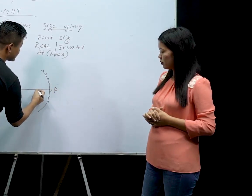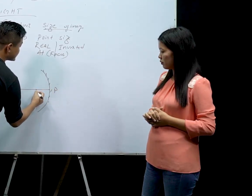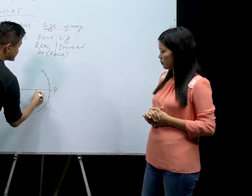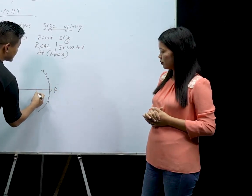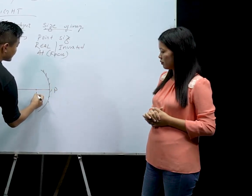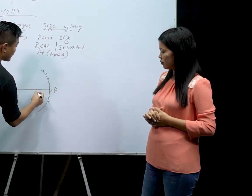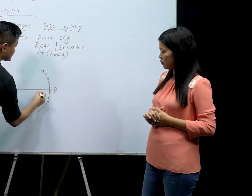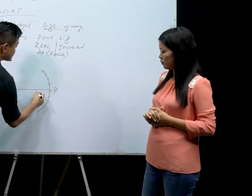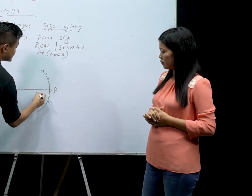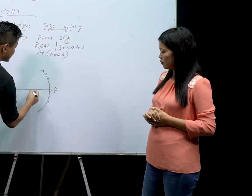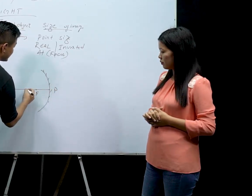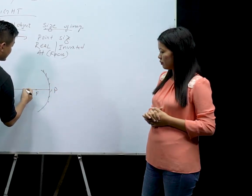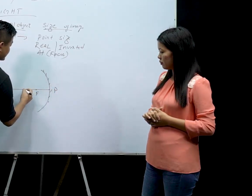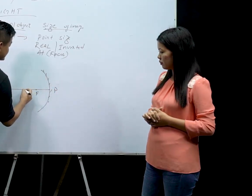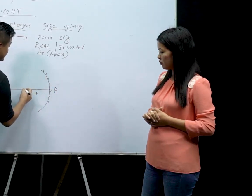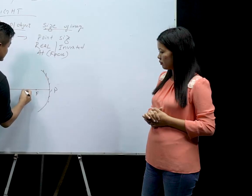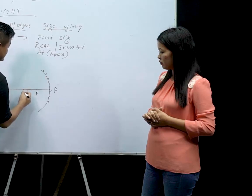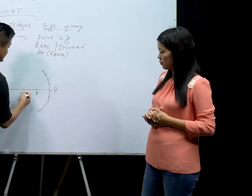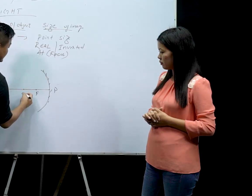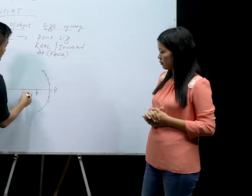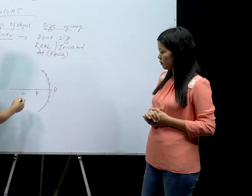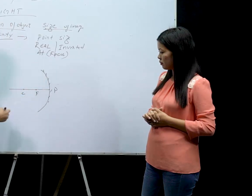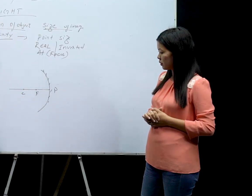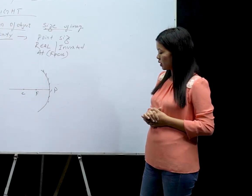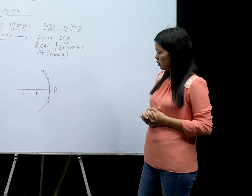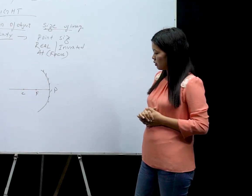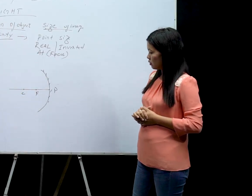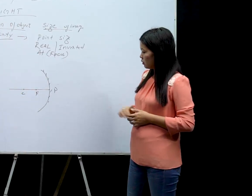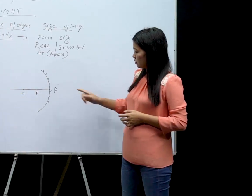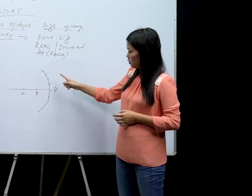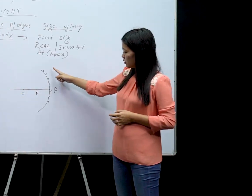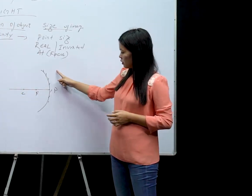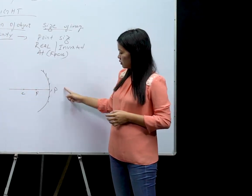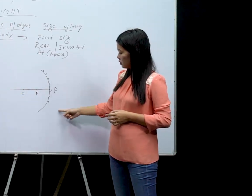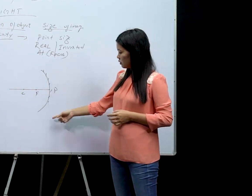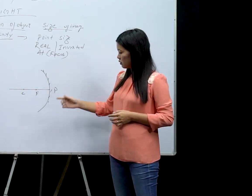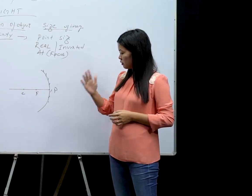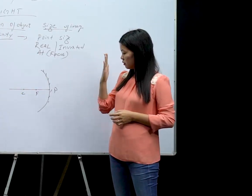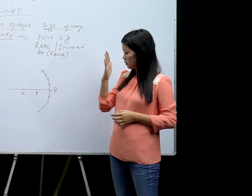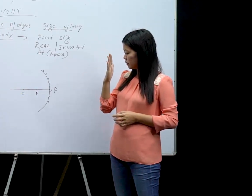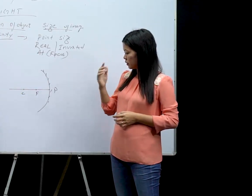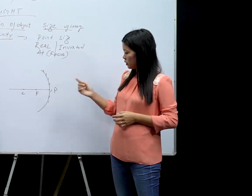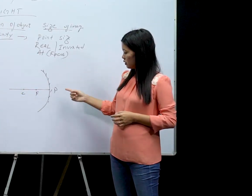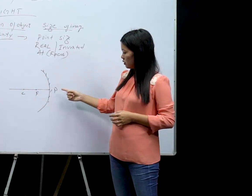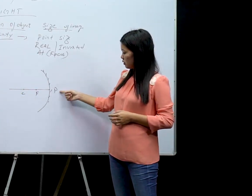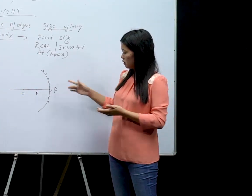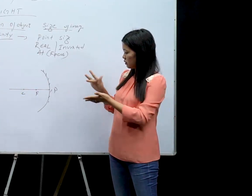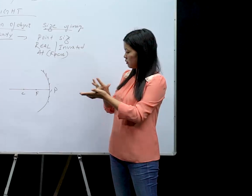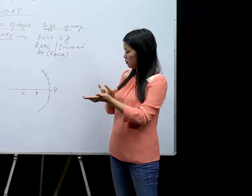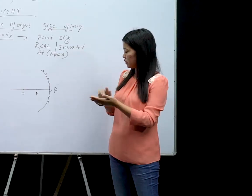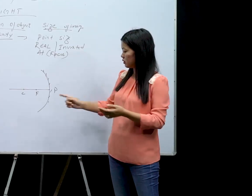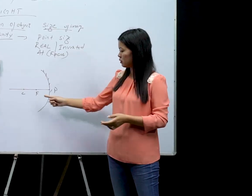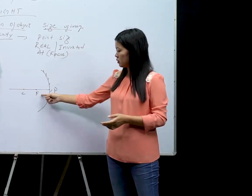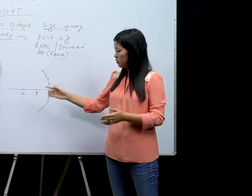and then this is our focus, this is our center of curvature. Clear? So now